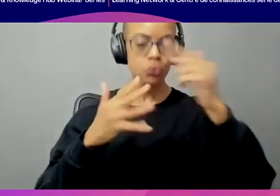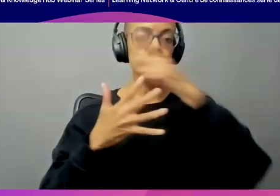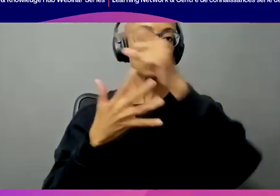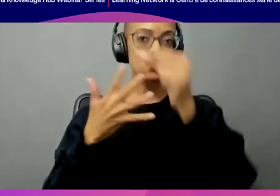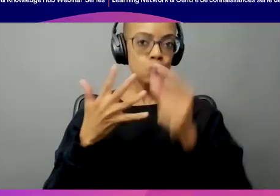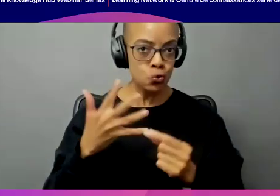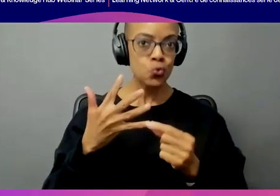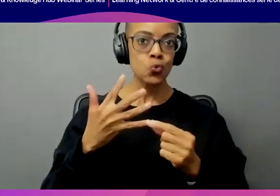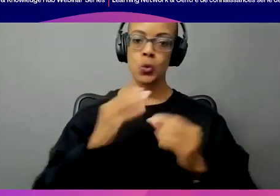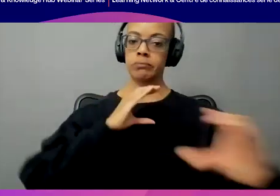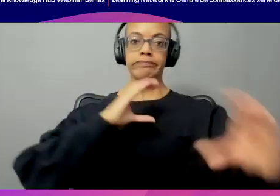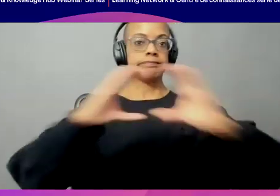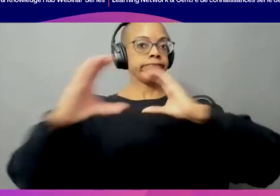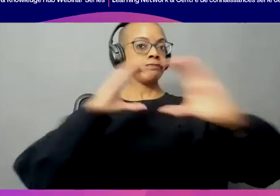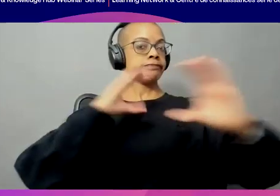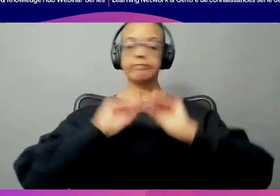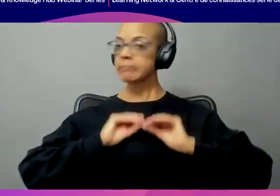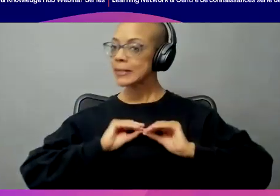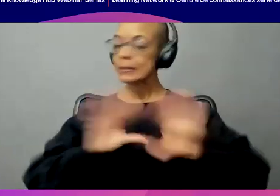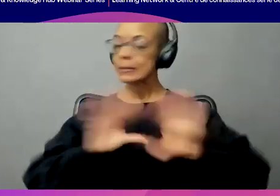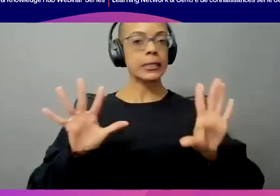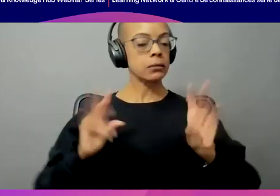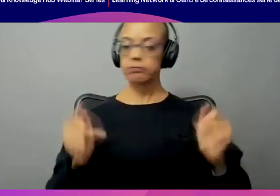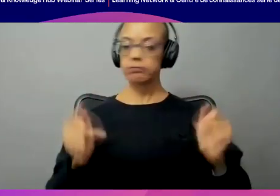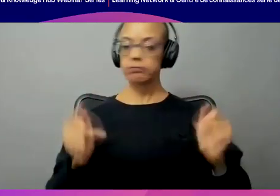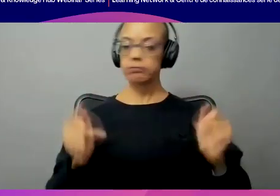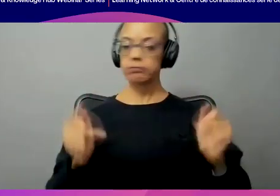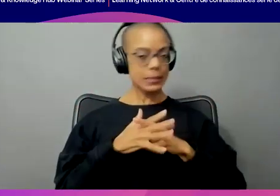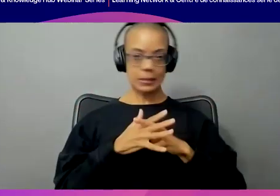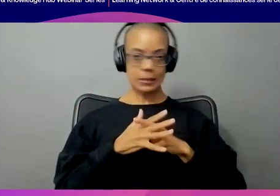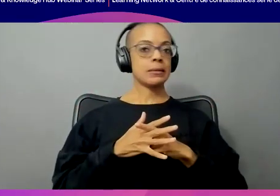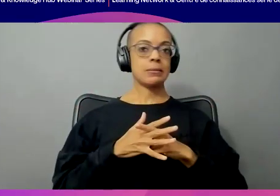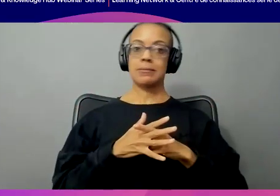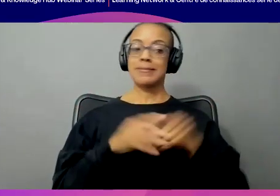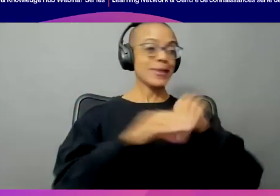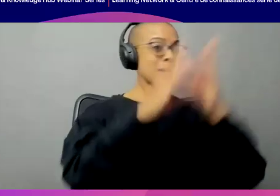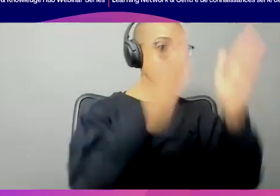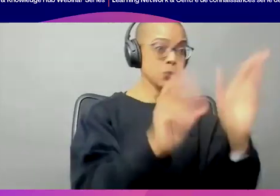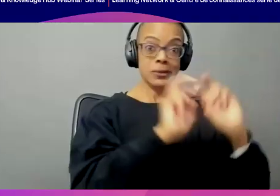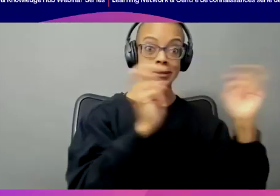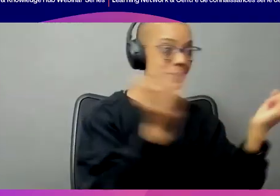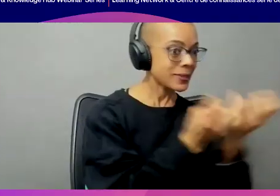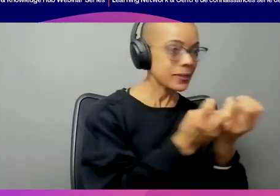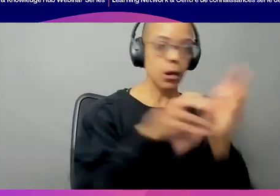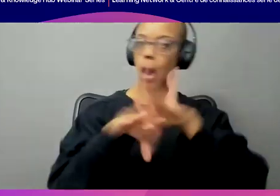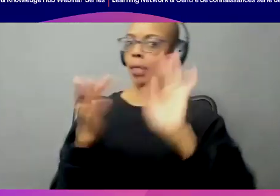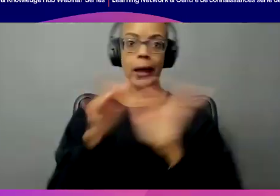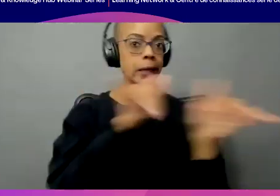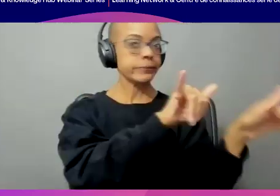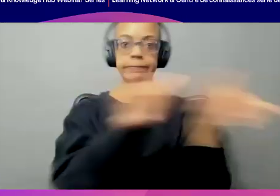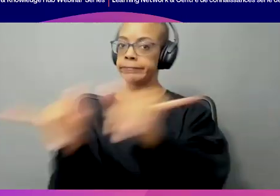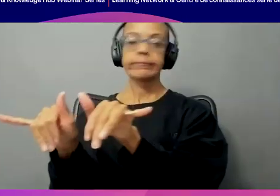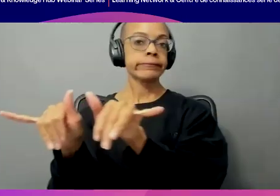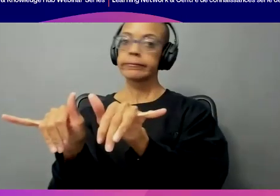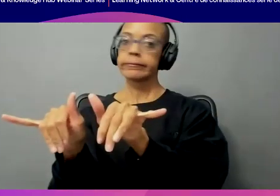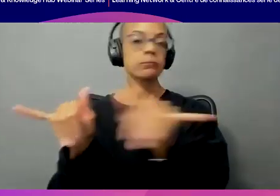safety with folks right off the bat. You have to do in an online group just as you do in a face-to-face group. And I think that sets